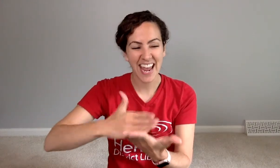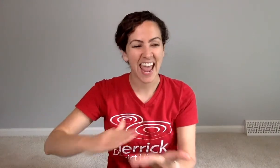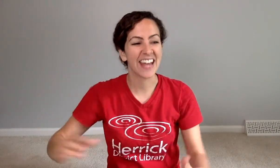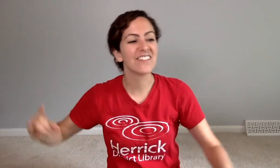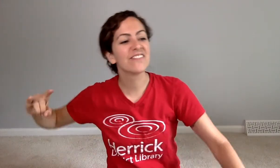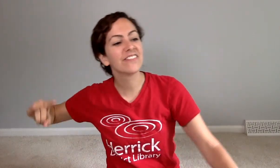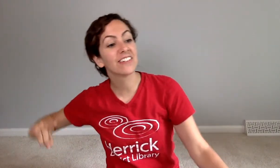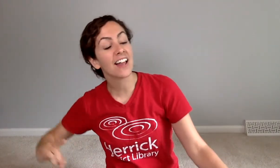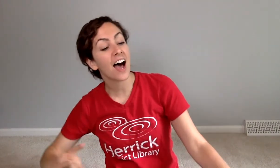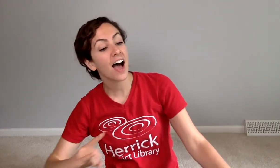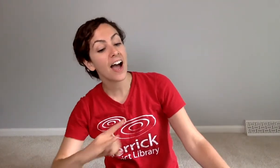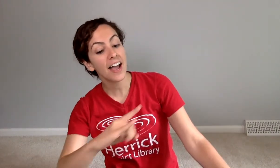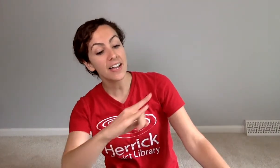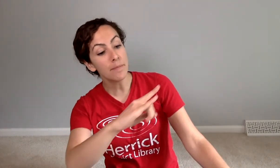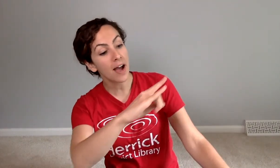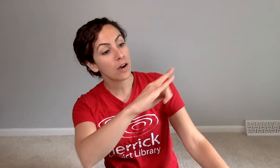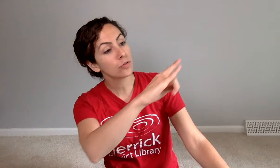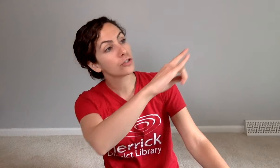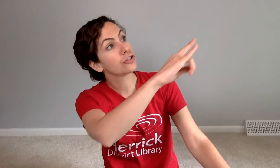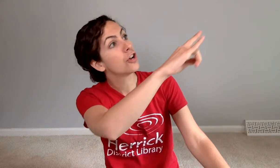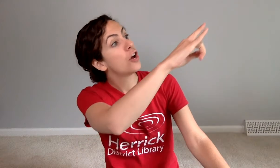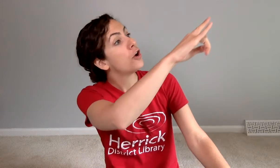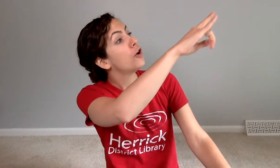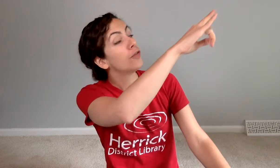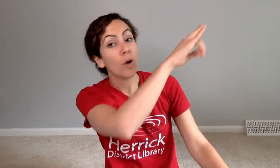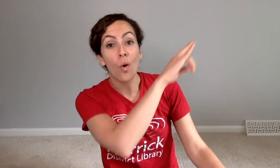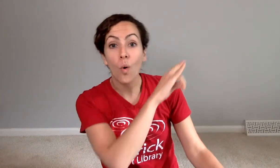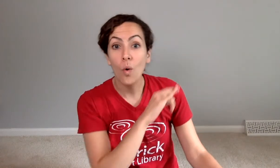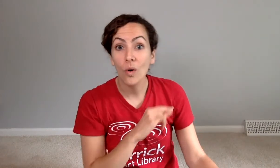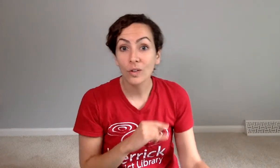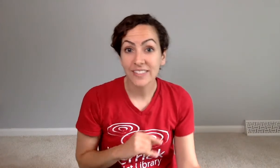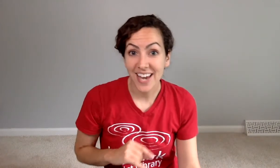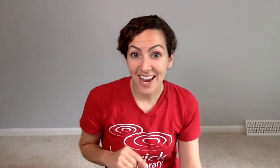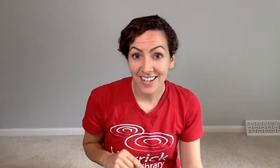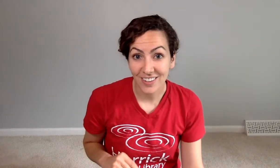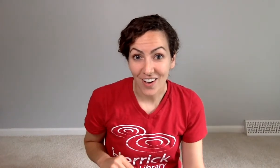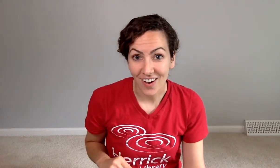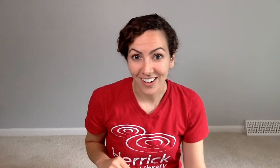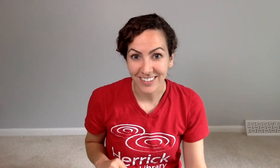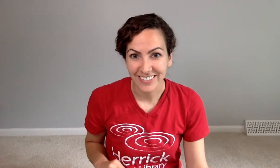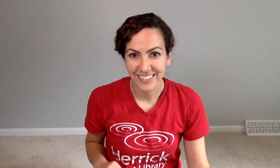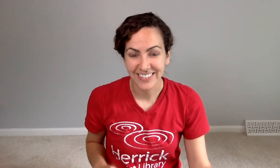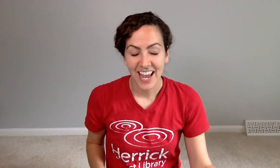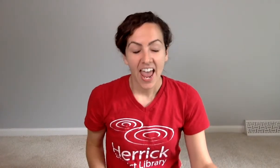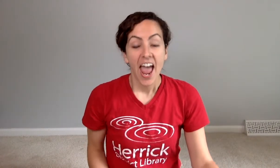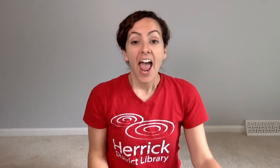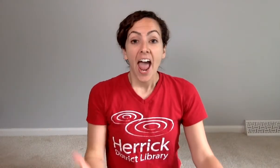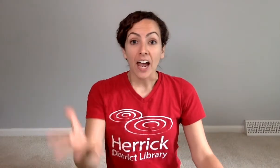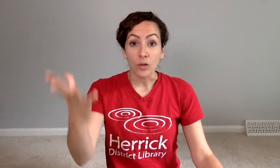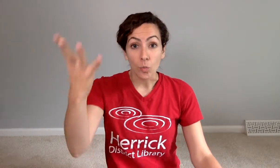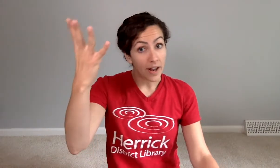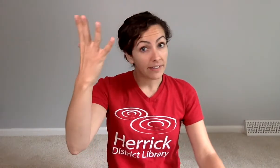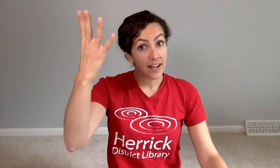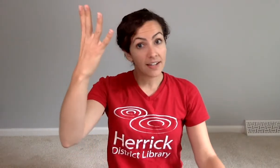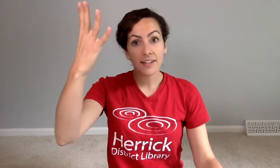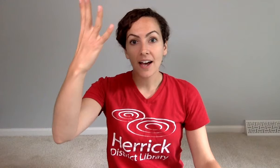and fly about the whole day long. And when night